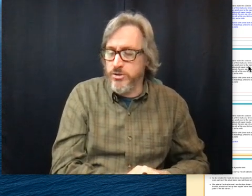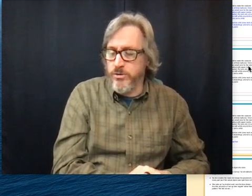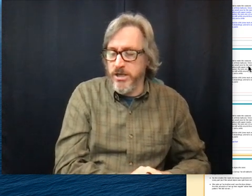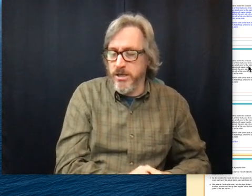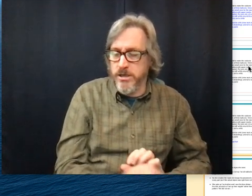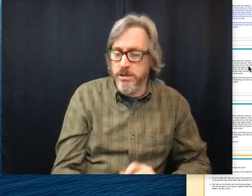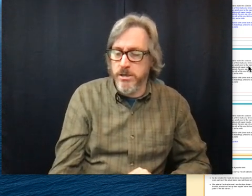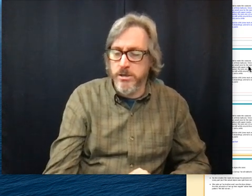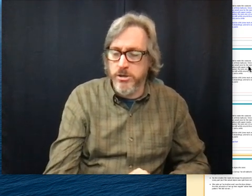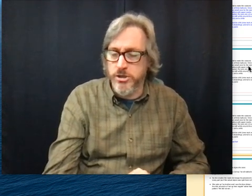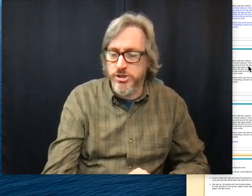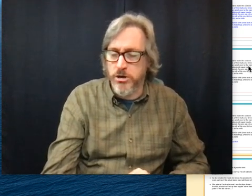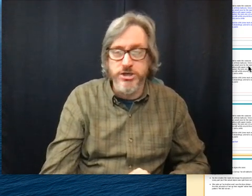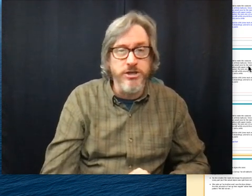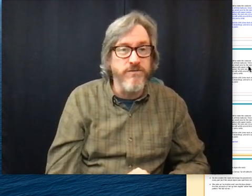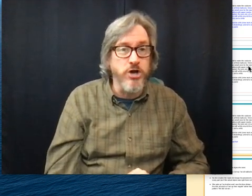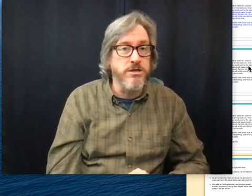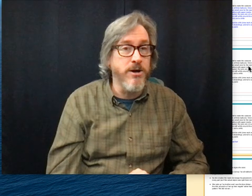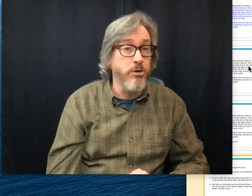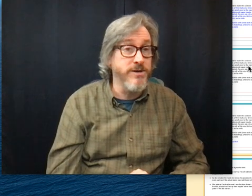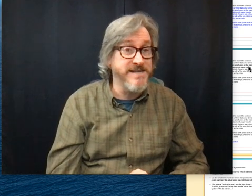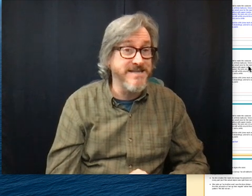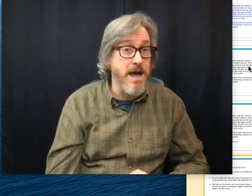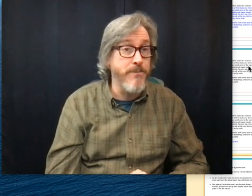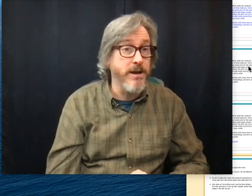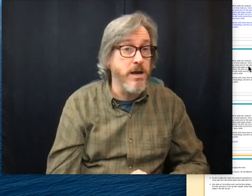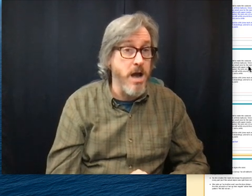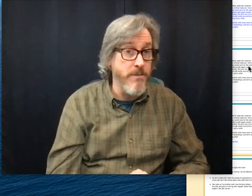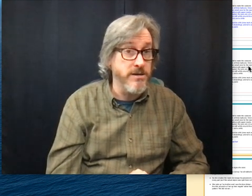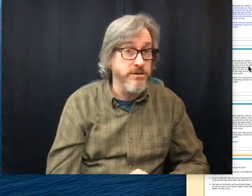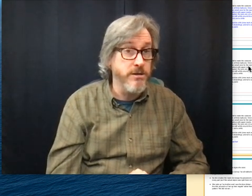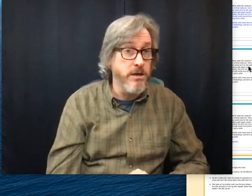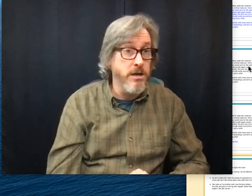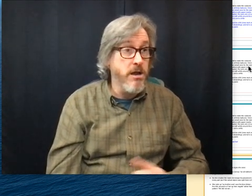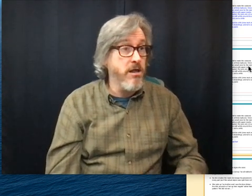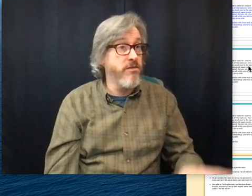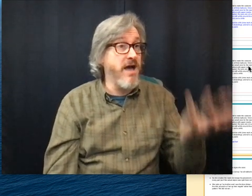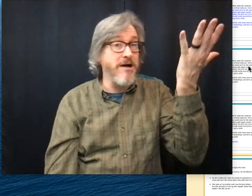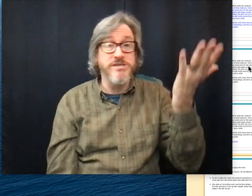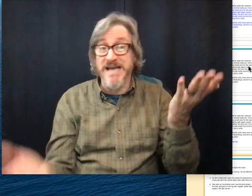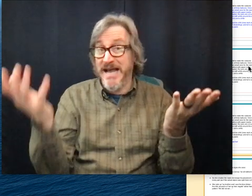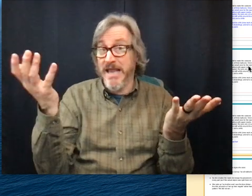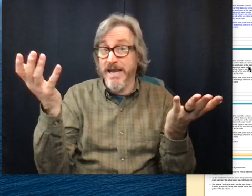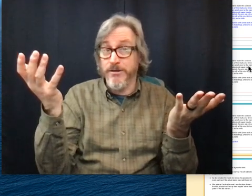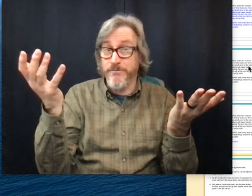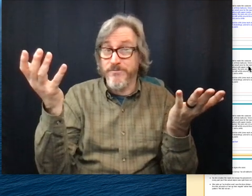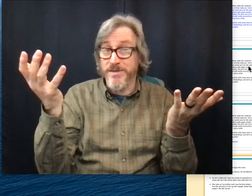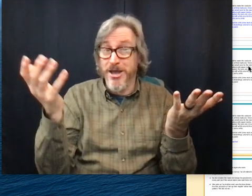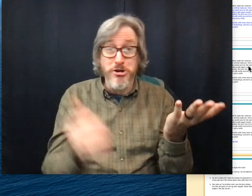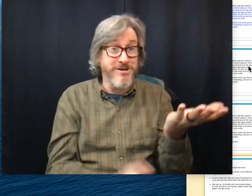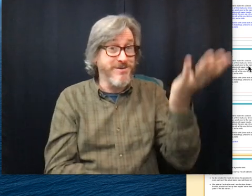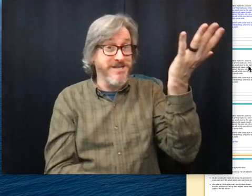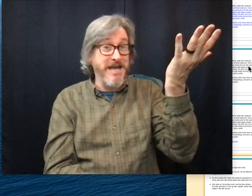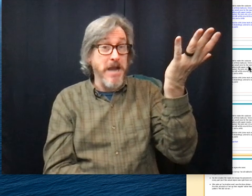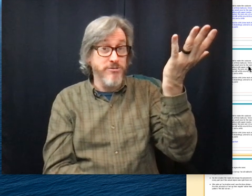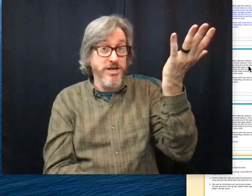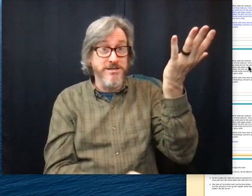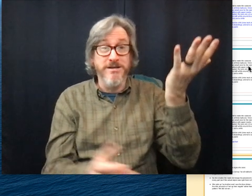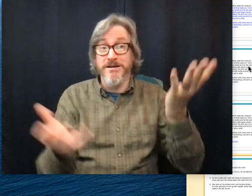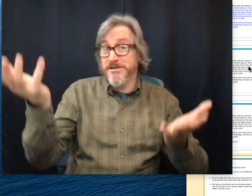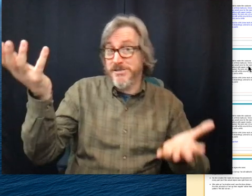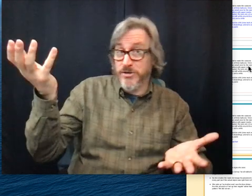Similar to the construction that we've talked about where we say topic comment, the house I like. Notice how it's like